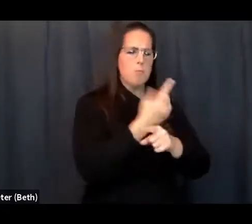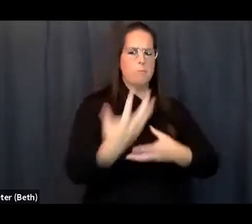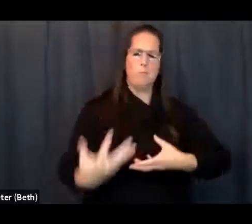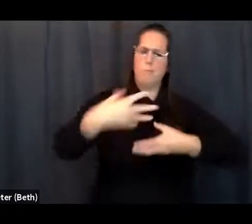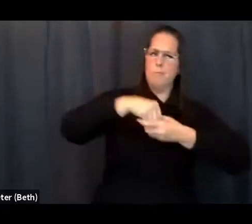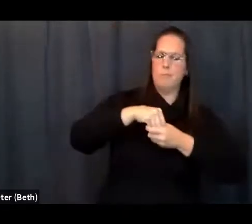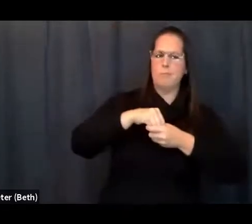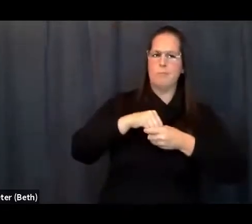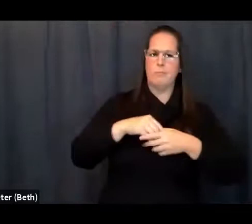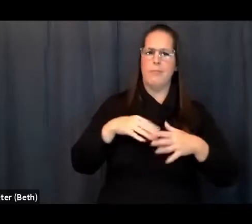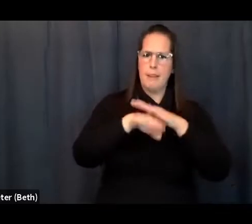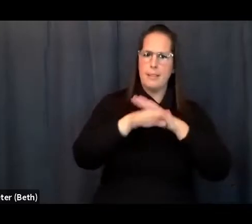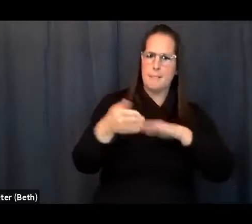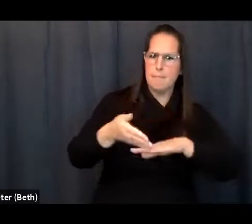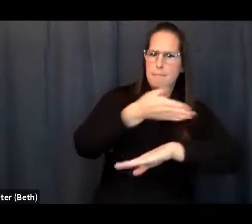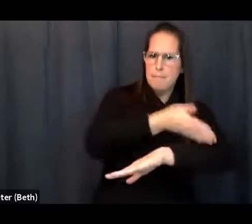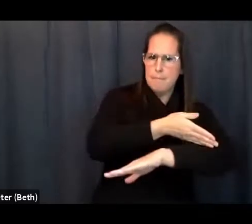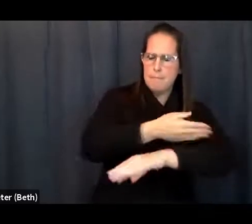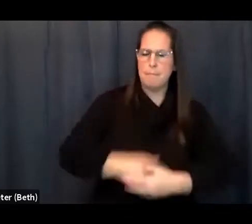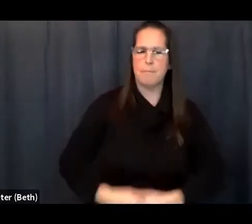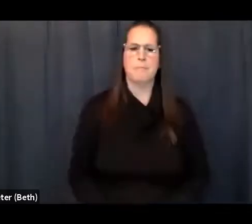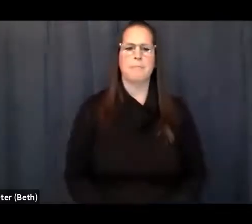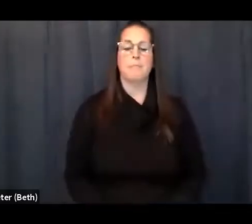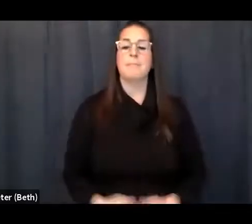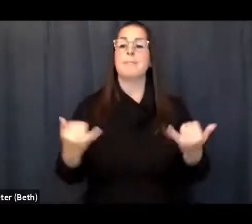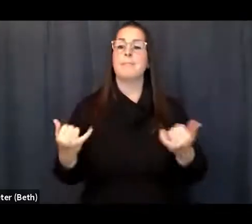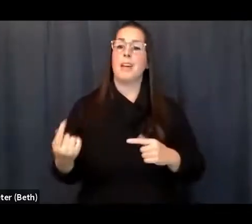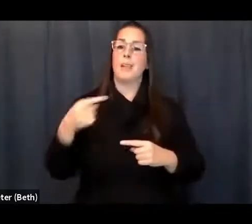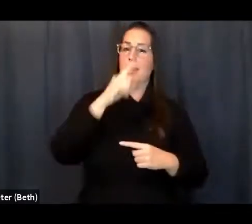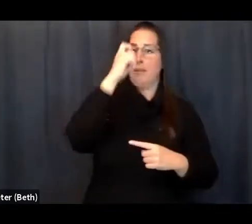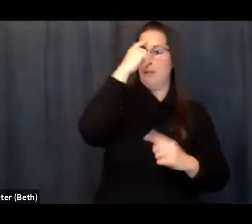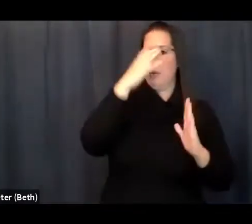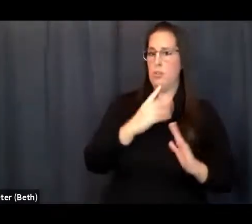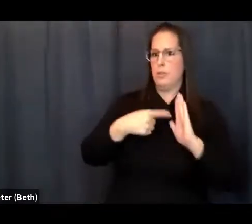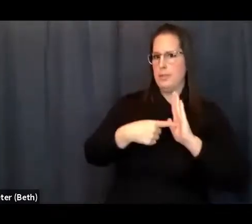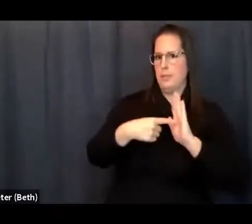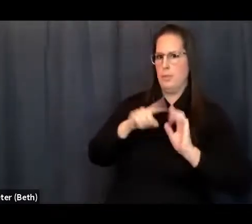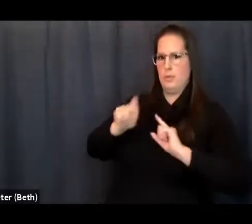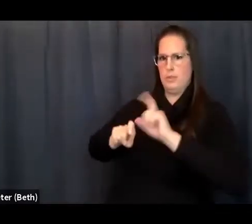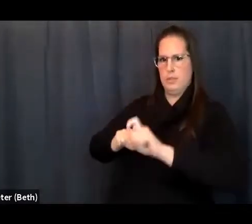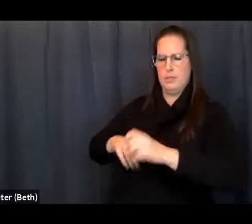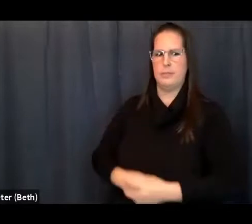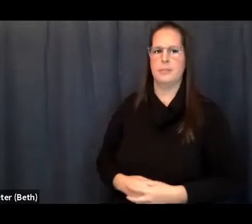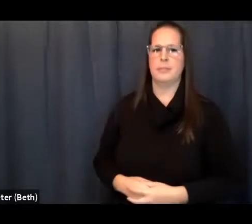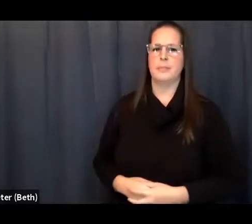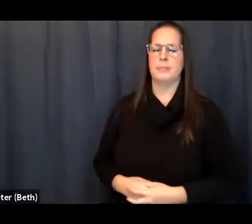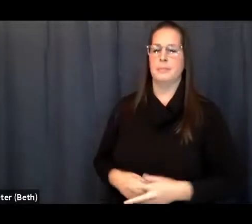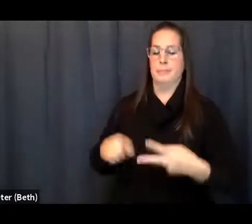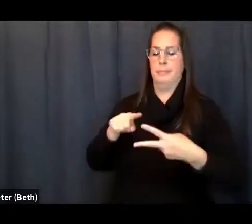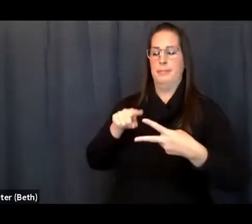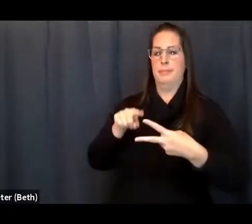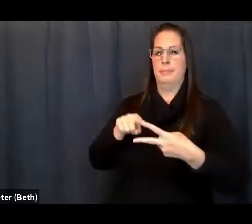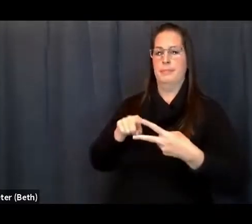Now here's some employer questions examples. Question 1. What equity accommodations are required for you to